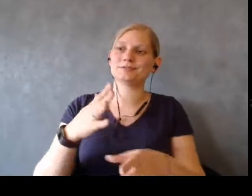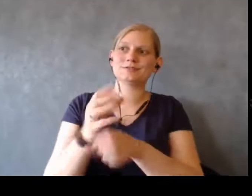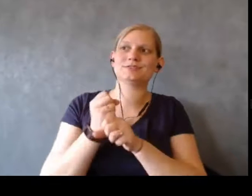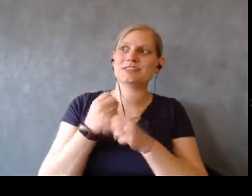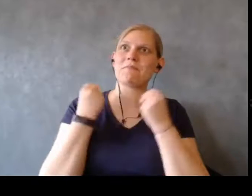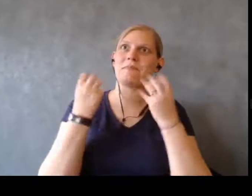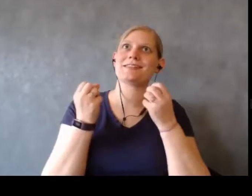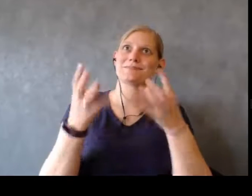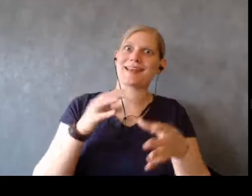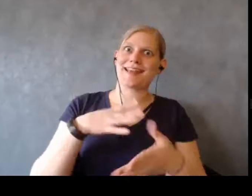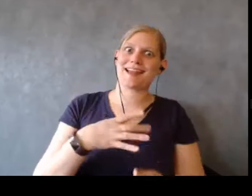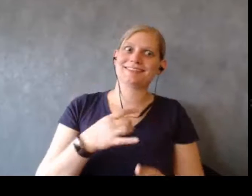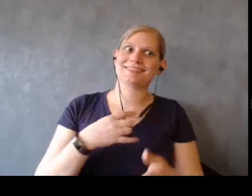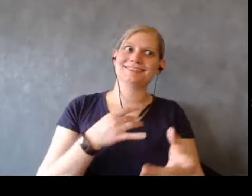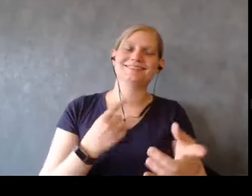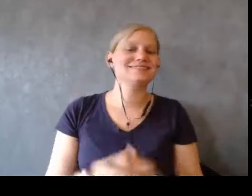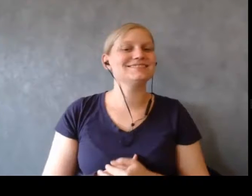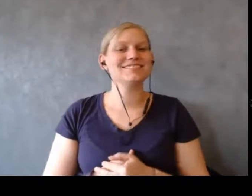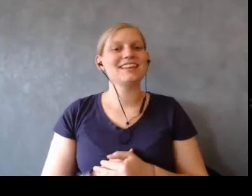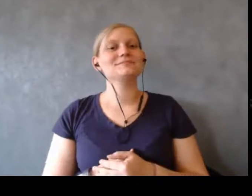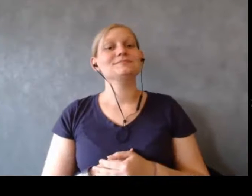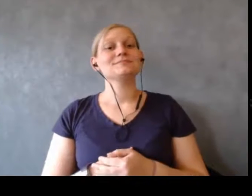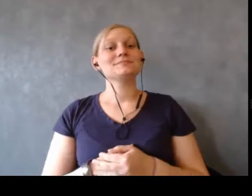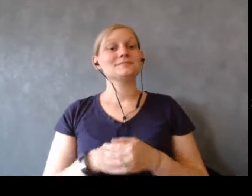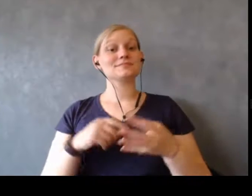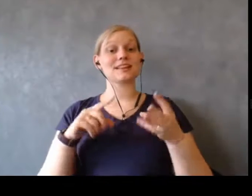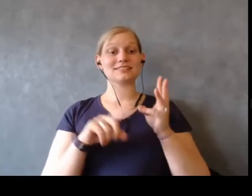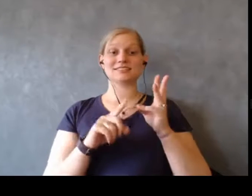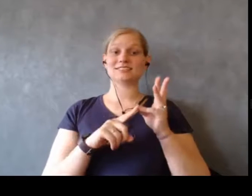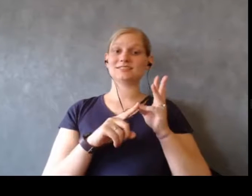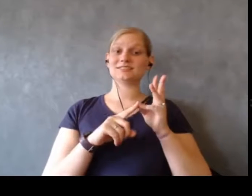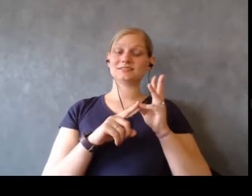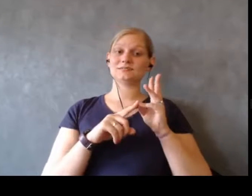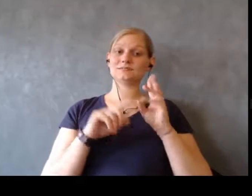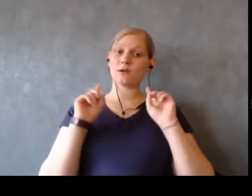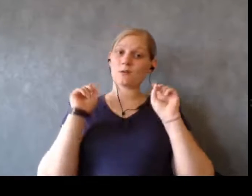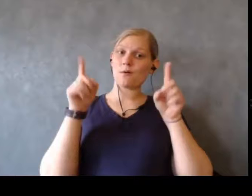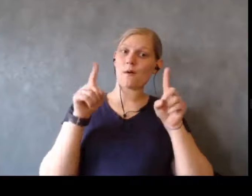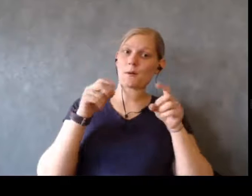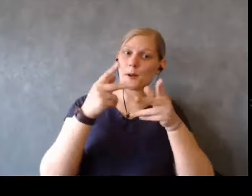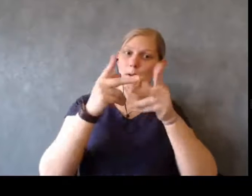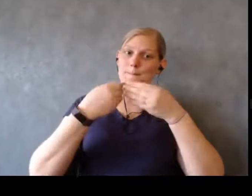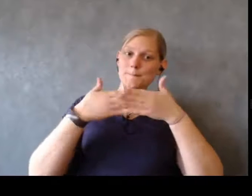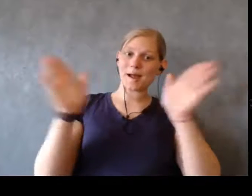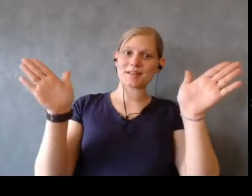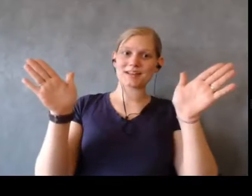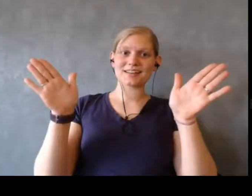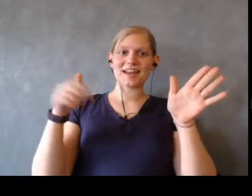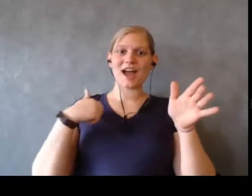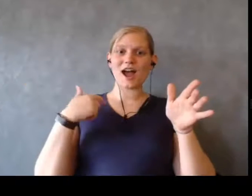You can also go more public. A few years ago, a colleague and I were in Vegas, and she dressed as a giant homemade